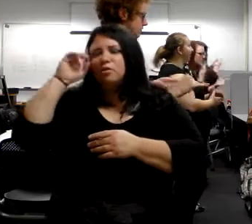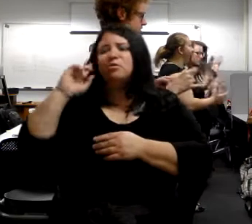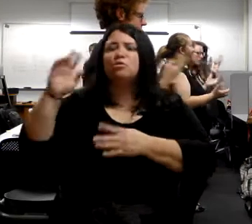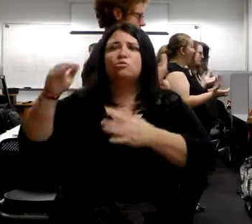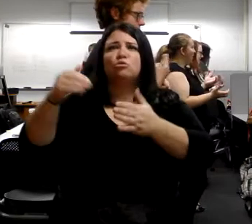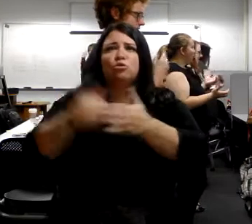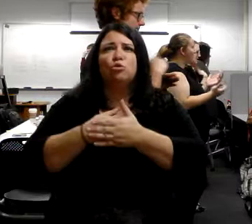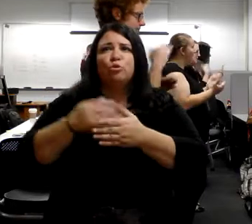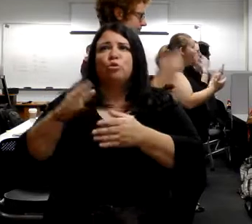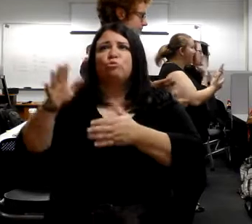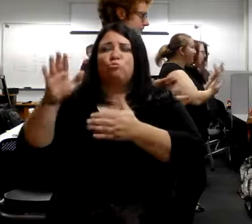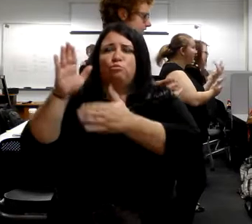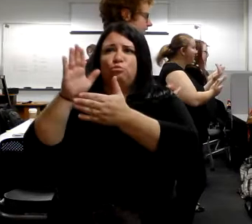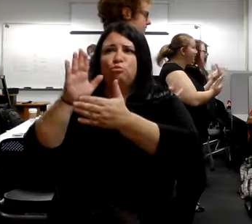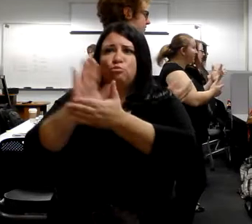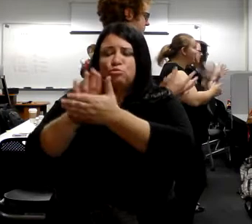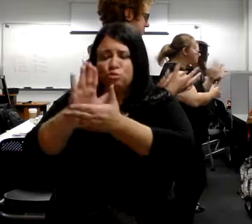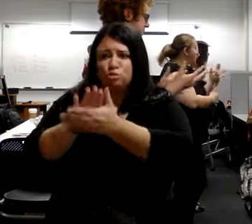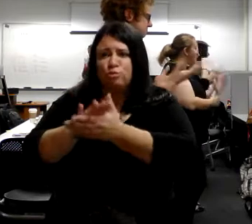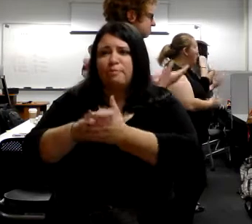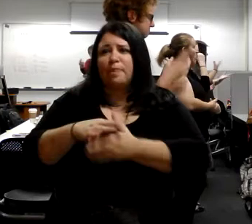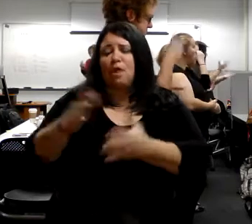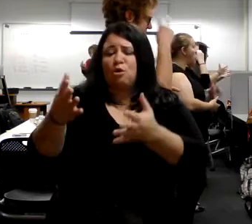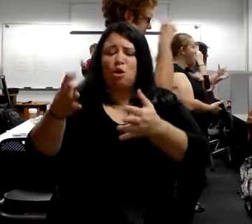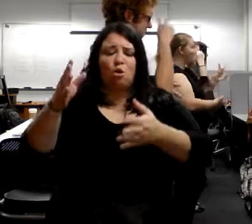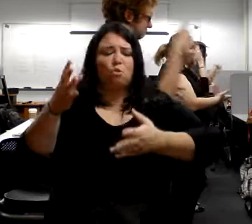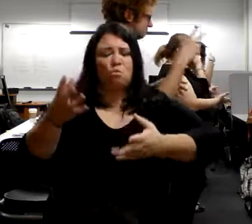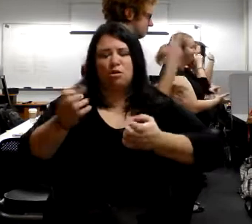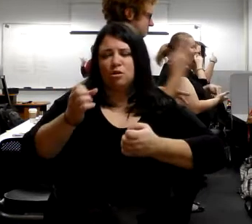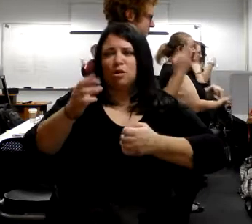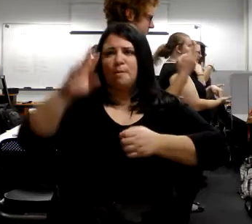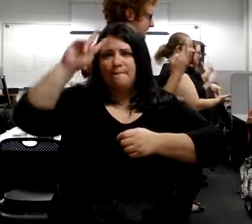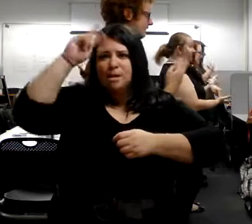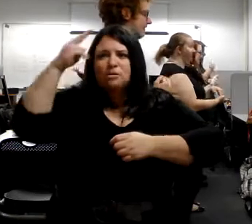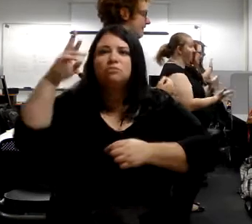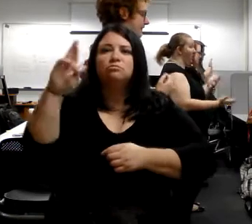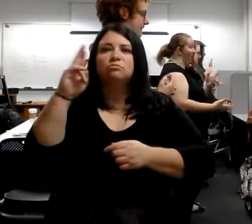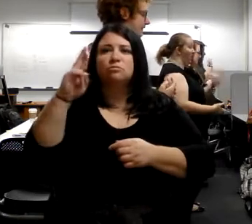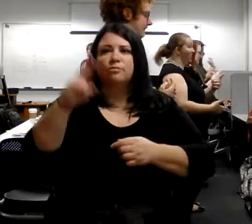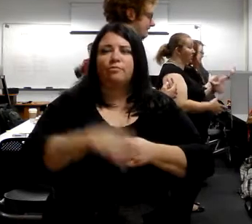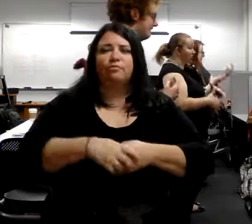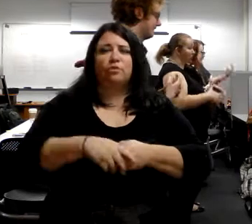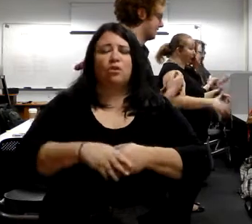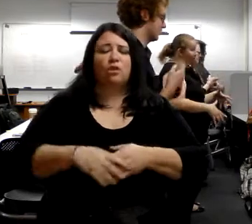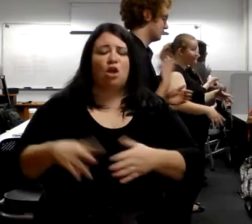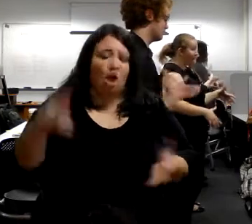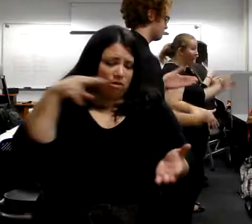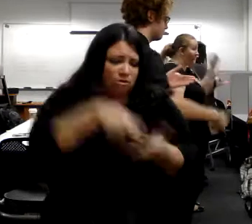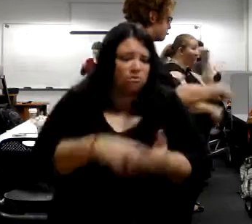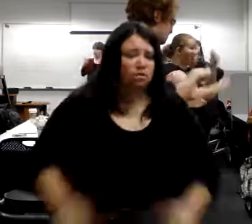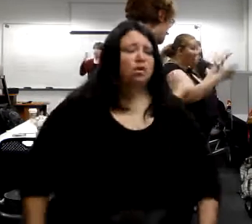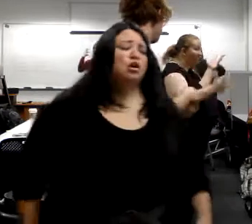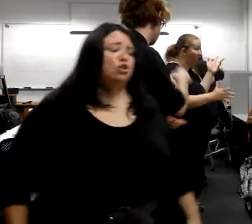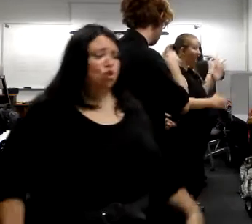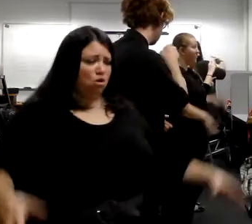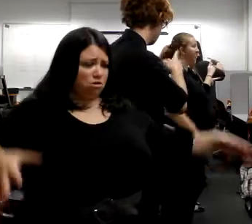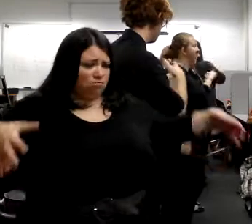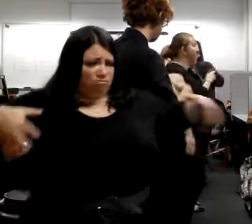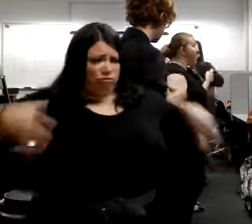wanted. So I stood up, and I said, so you're just a chubby know-it-all. And I ran across the street.